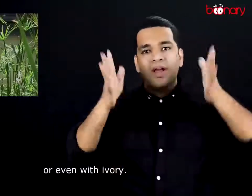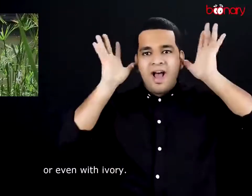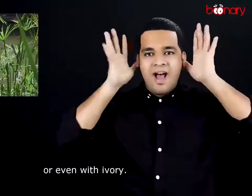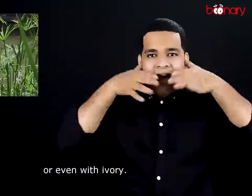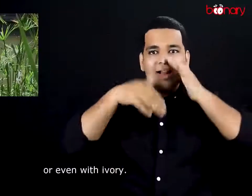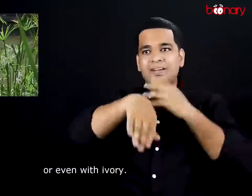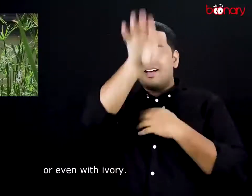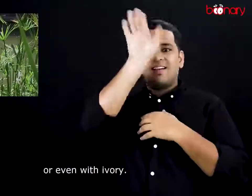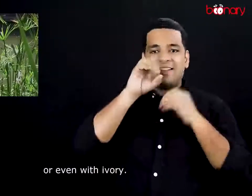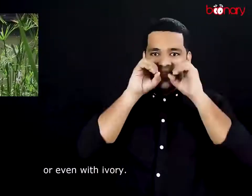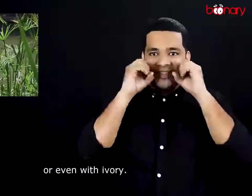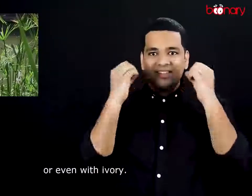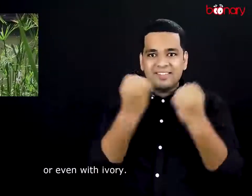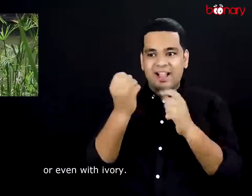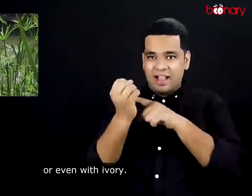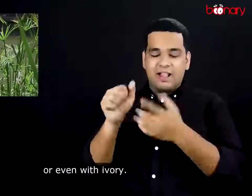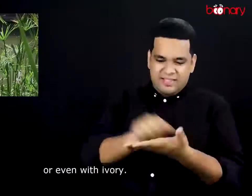or even with ivory.